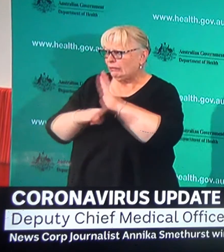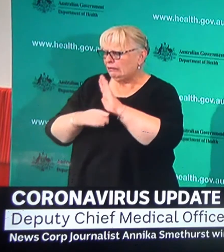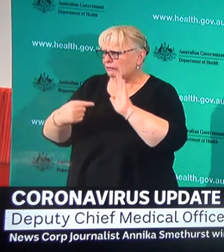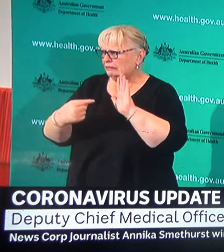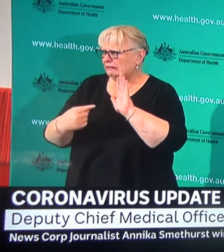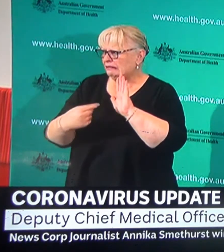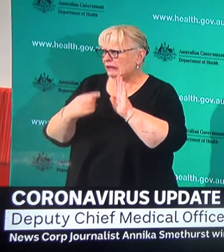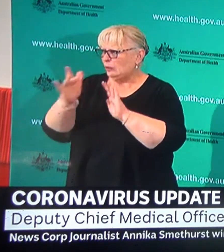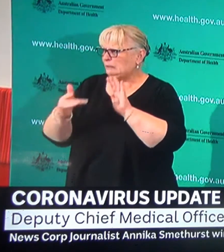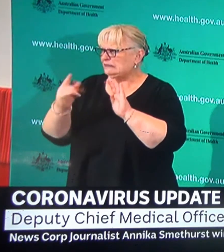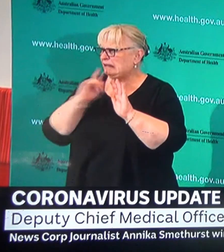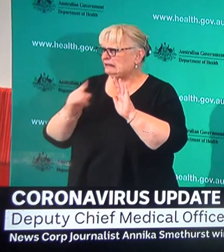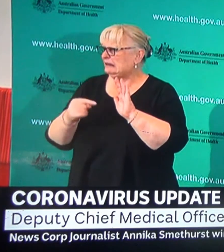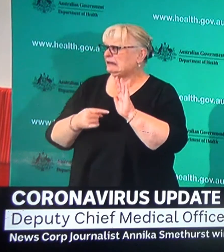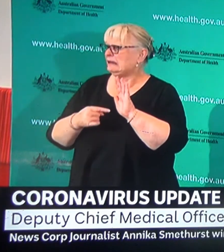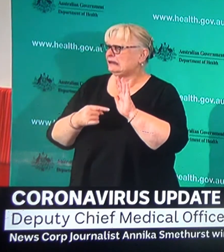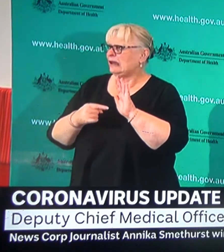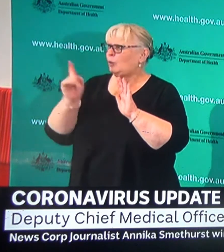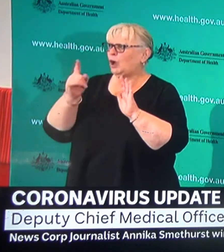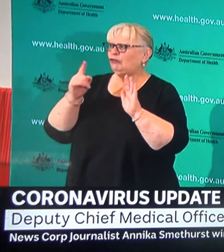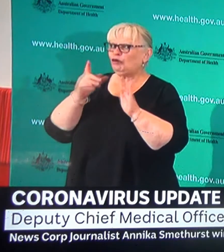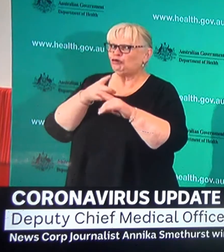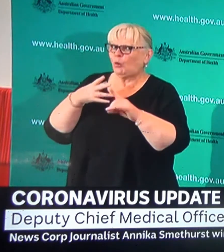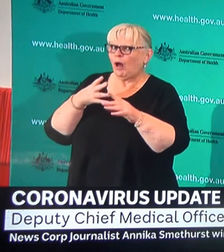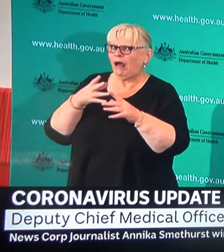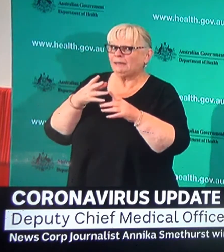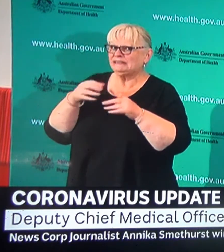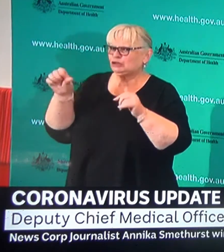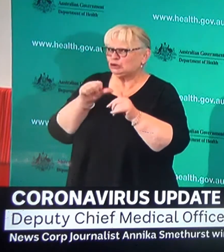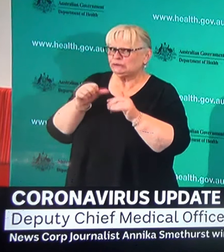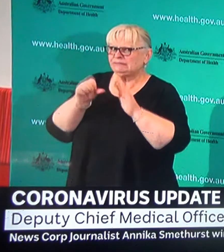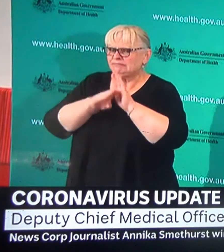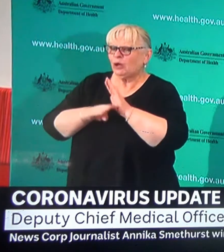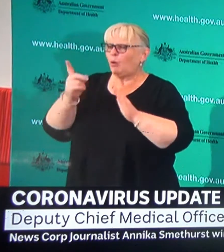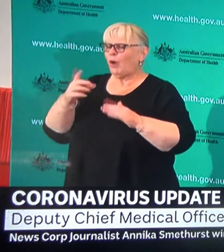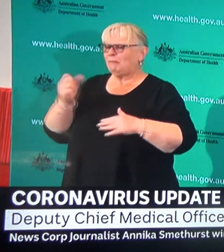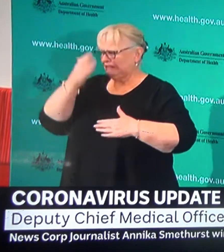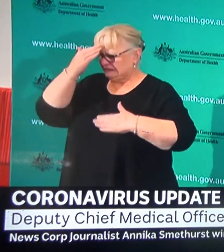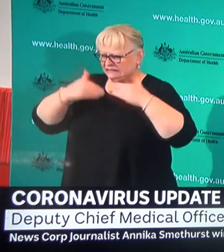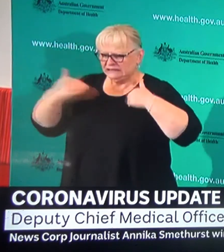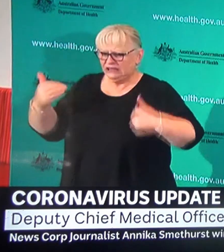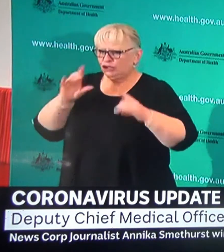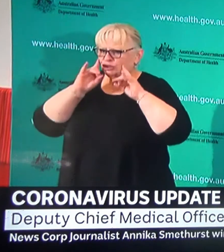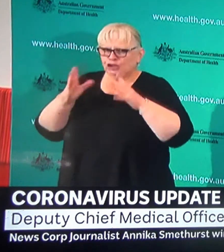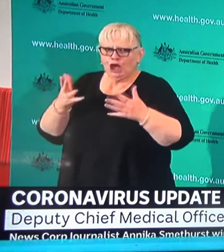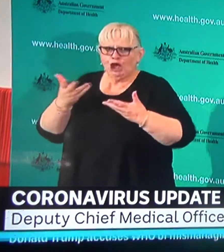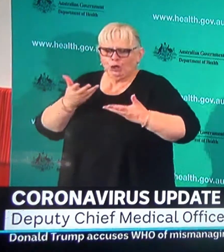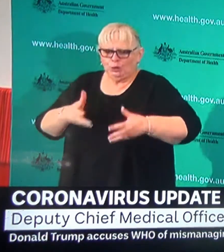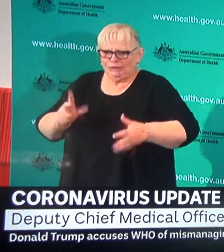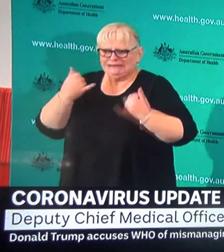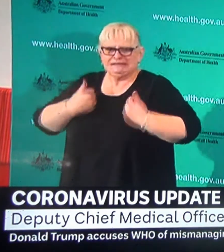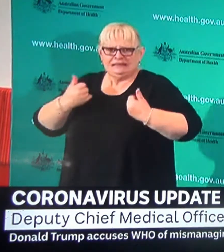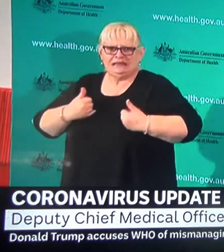website. What are the specific requirements for getting a test? What symptoms do people need to be displaying to go